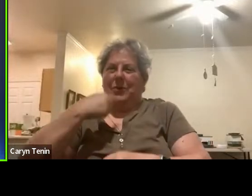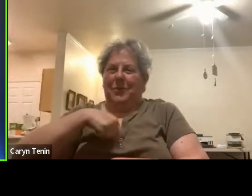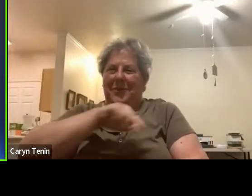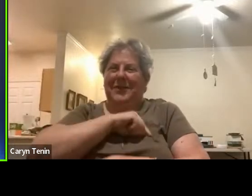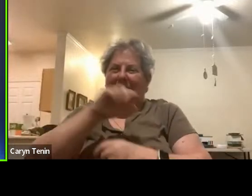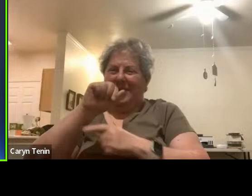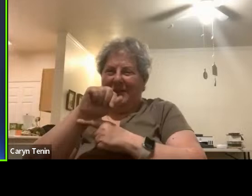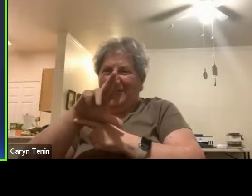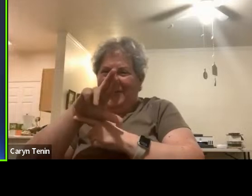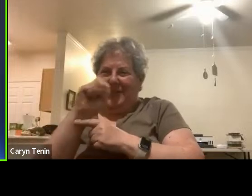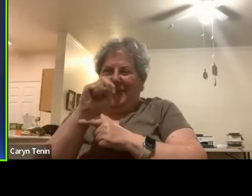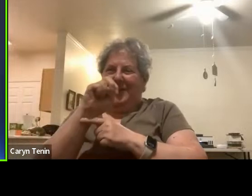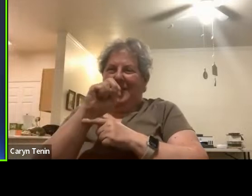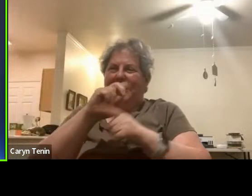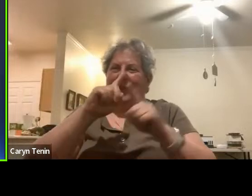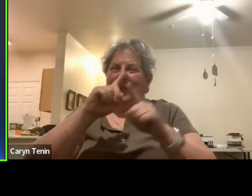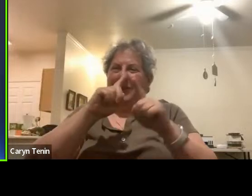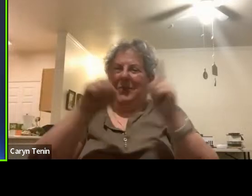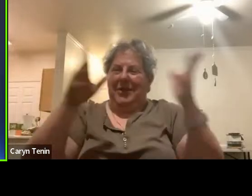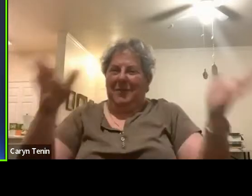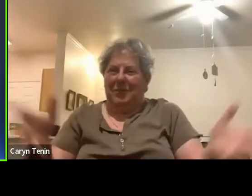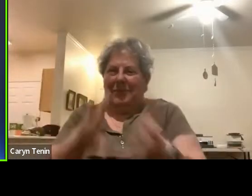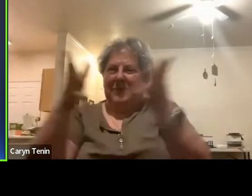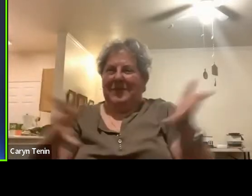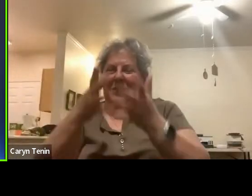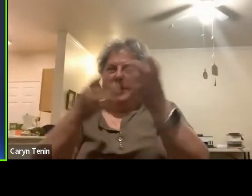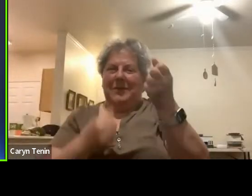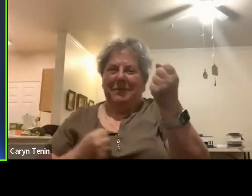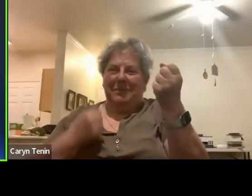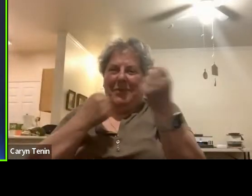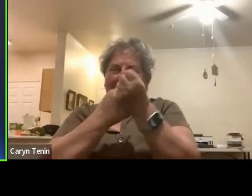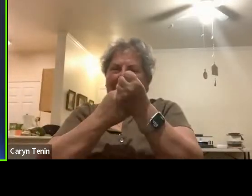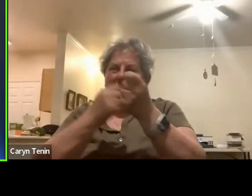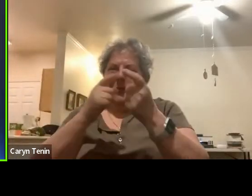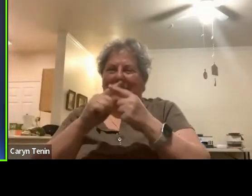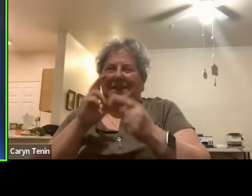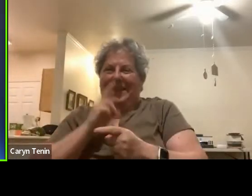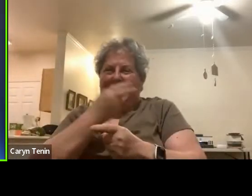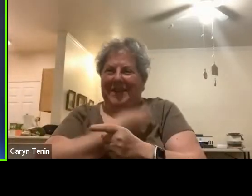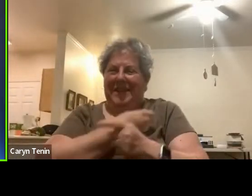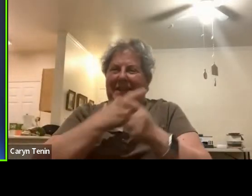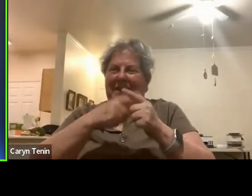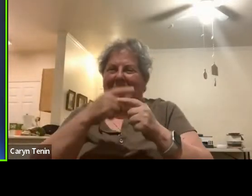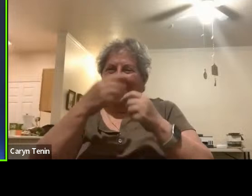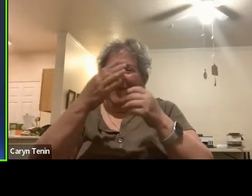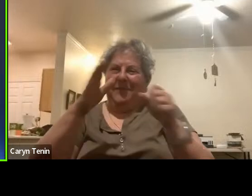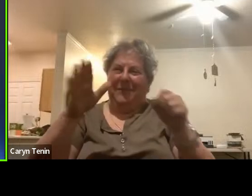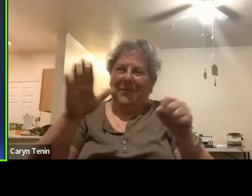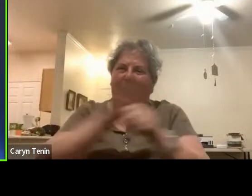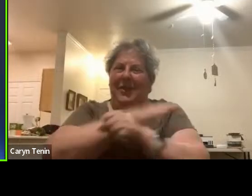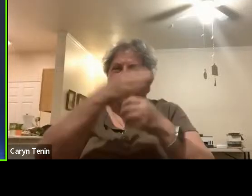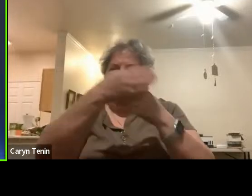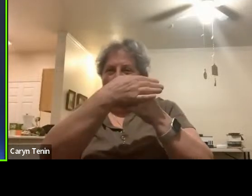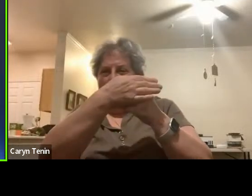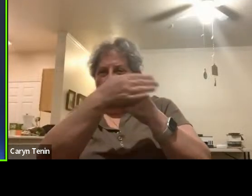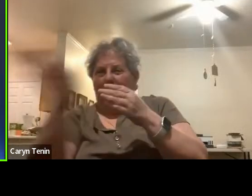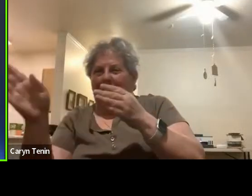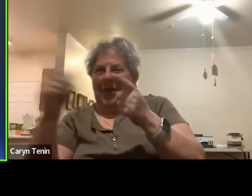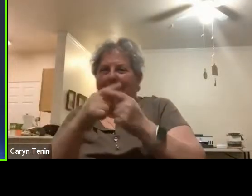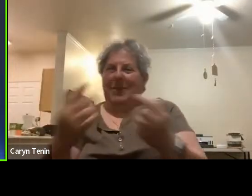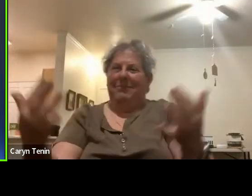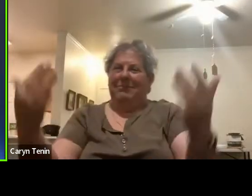We know who we are, we understand who we are, and we want to